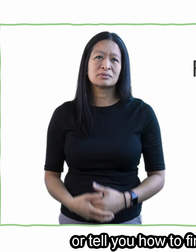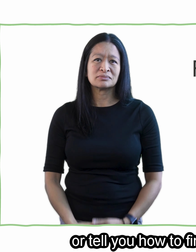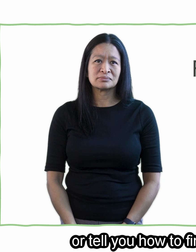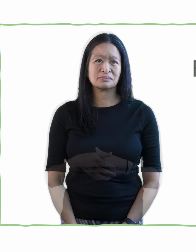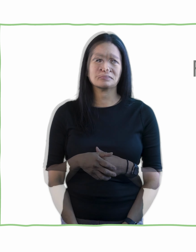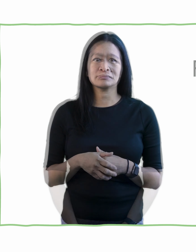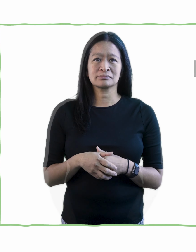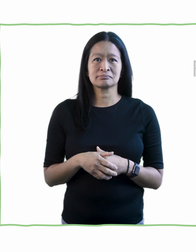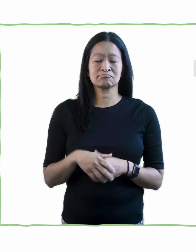date.